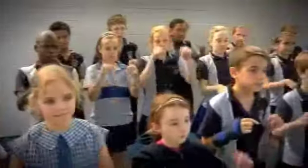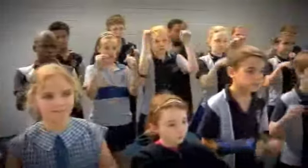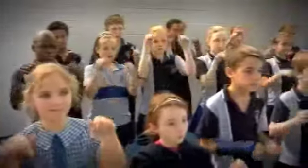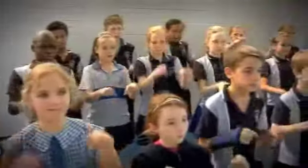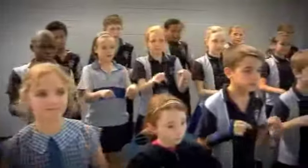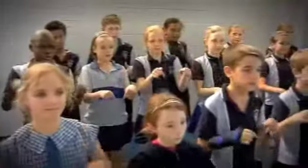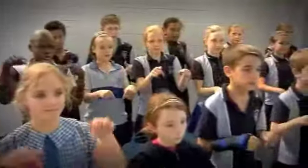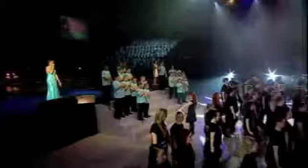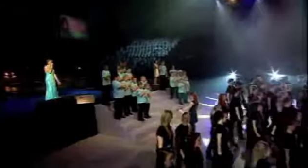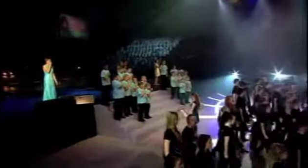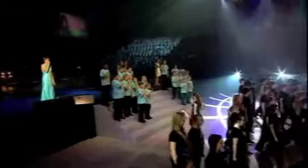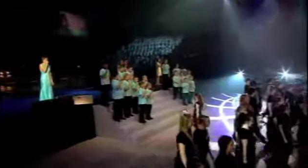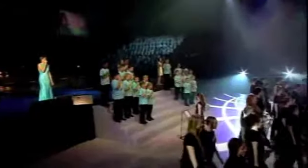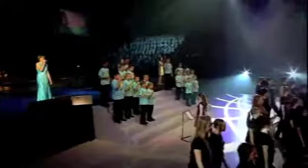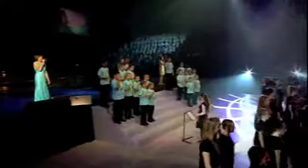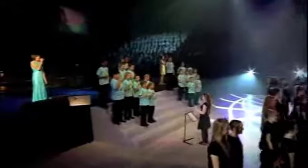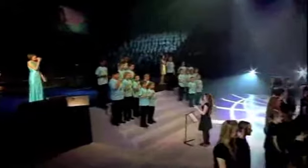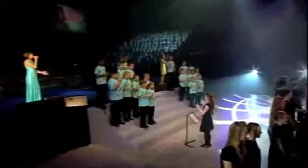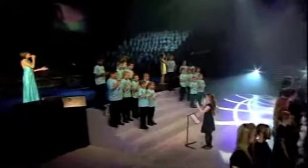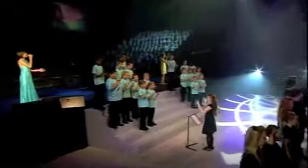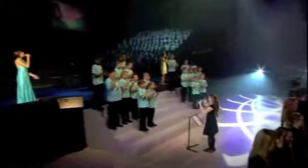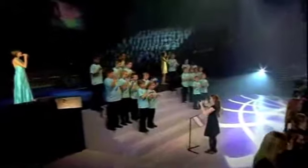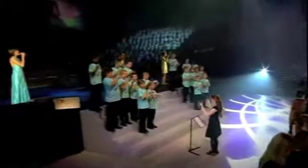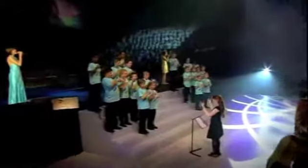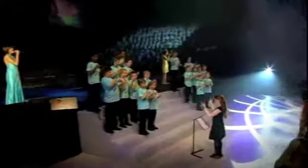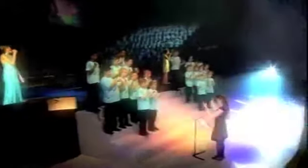television programs and special events throughout Queensland. school's beάλDft. All Disability